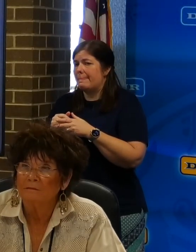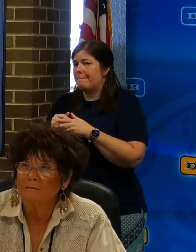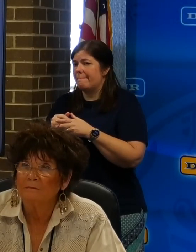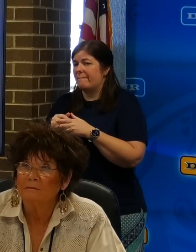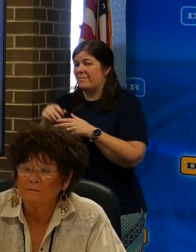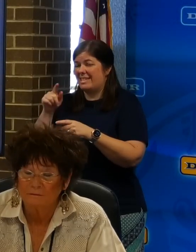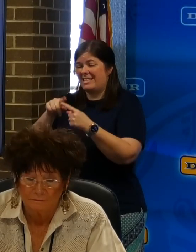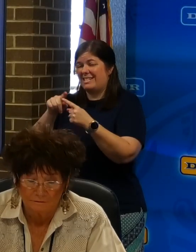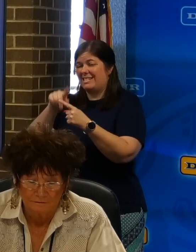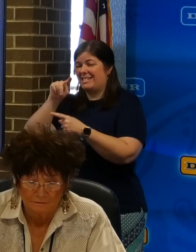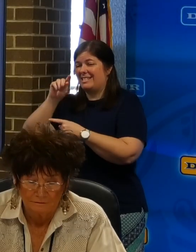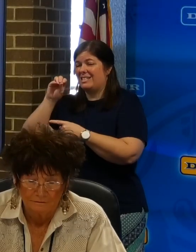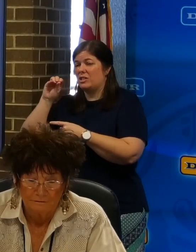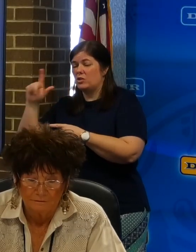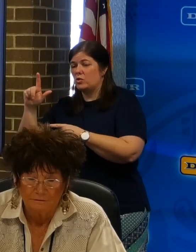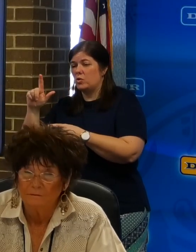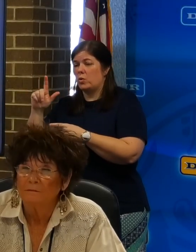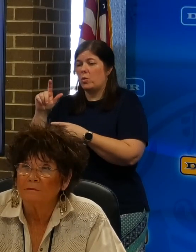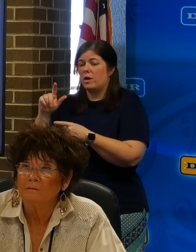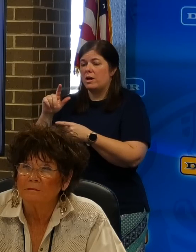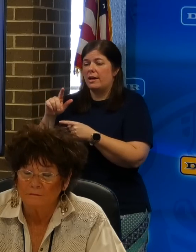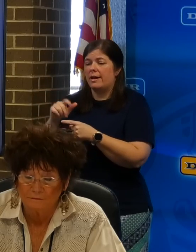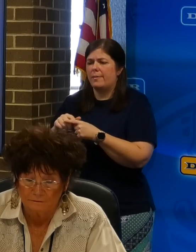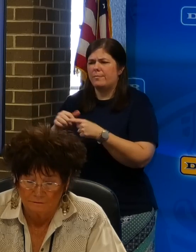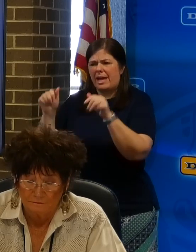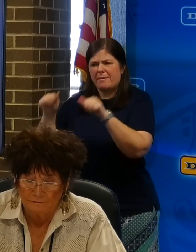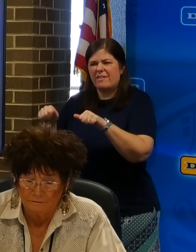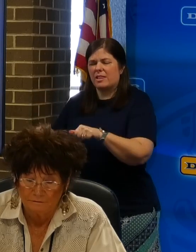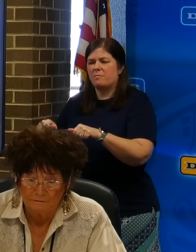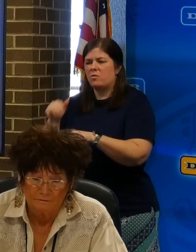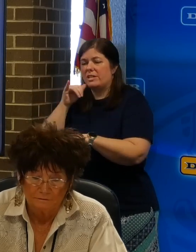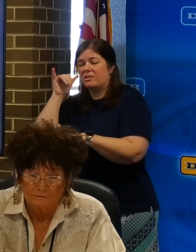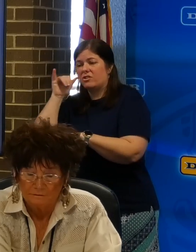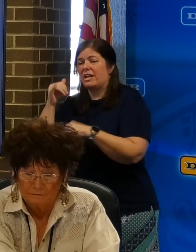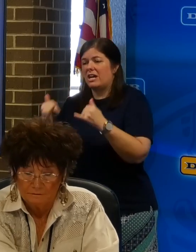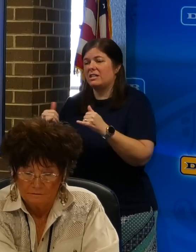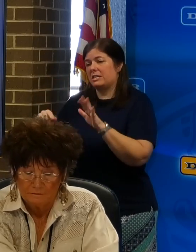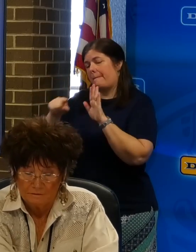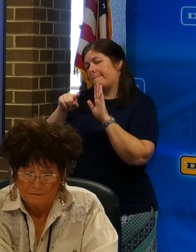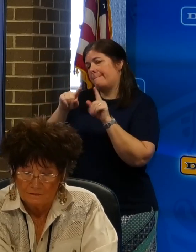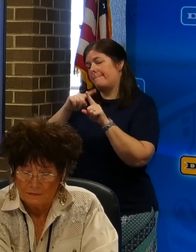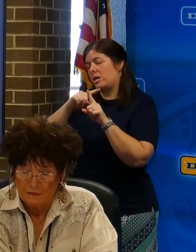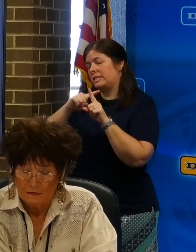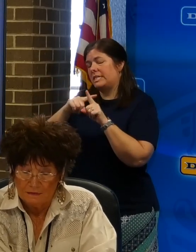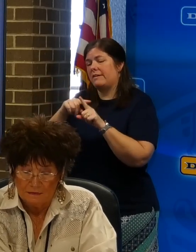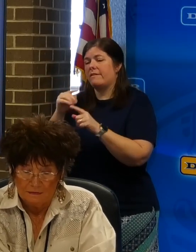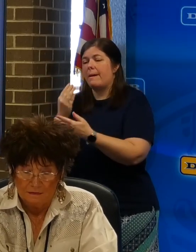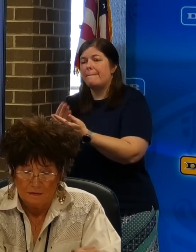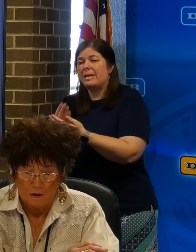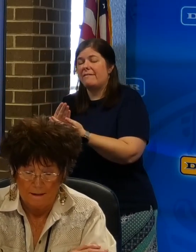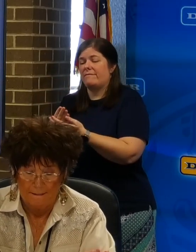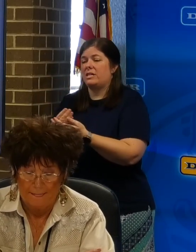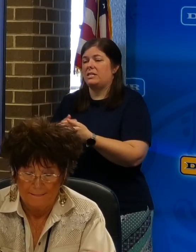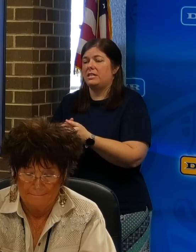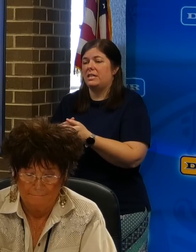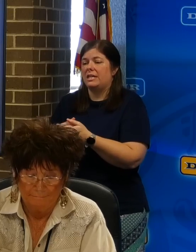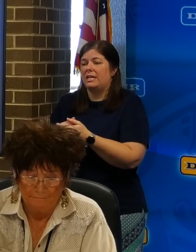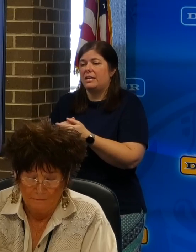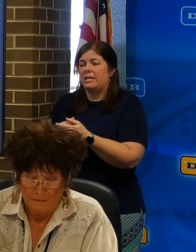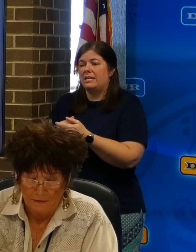This tool launched yesterday, and we're already seeing a lot of positive benefits based on this handy tool. We've also